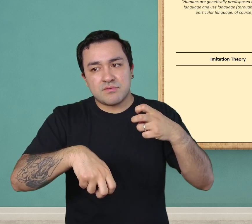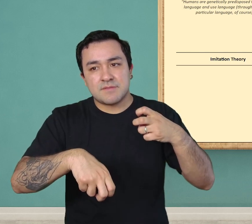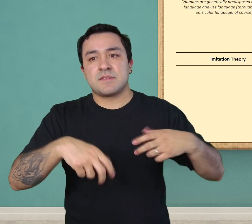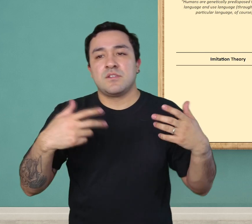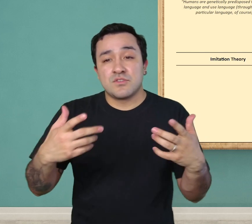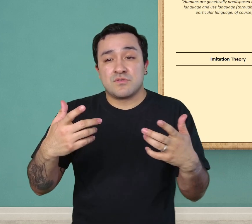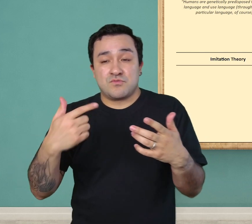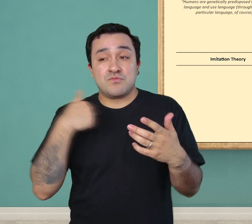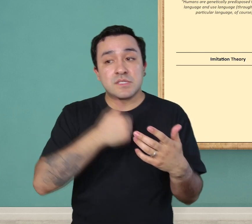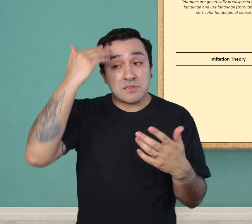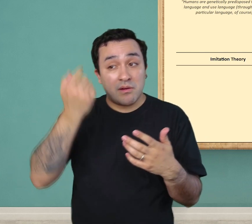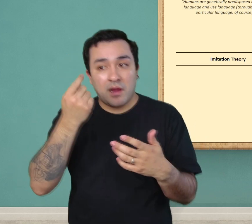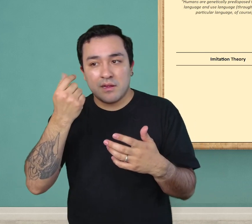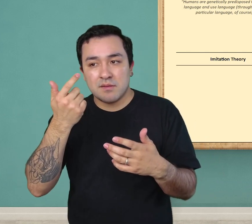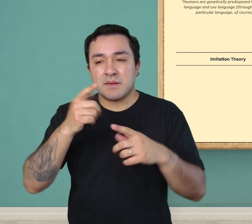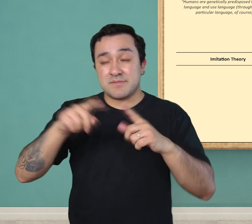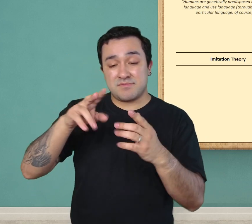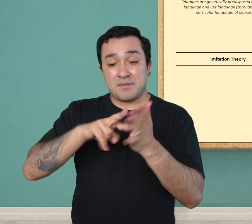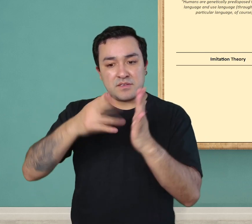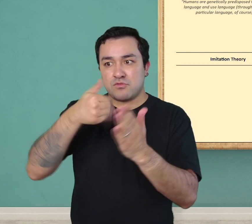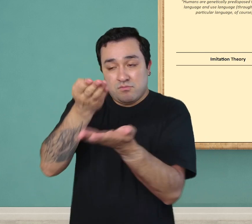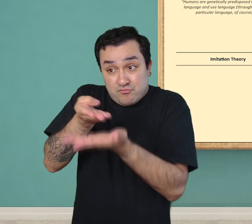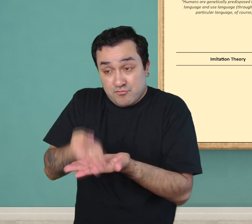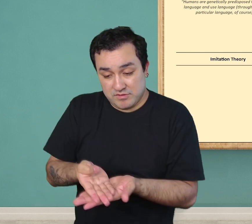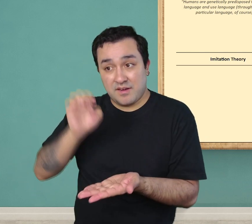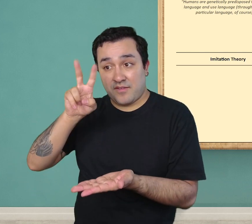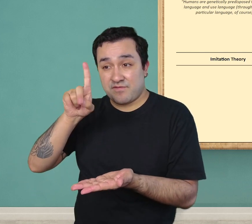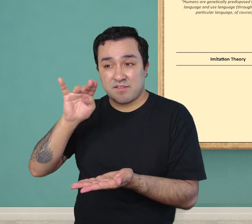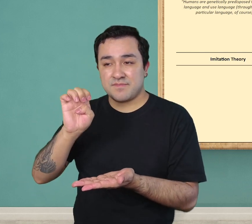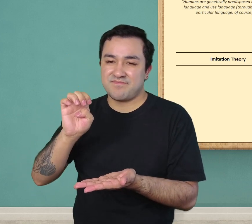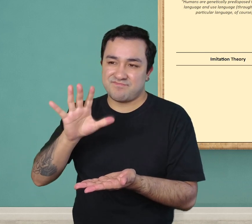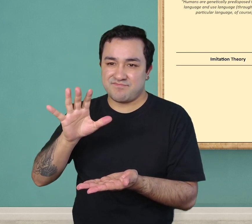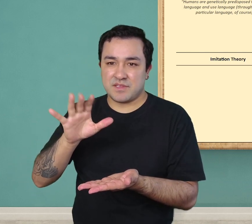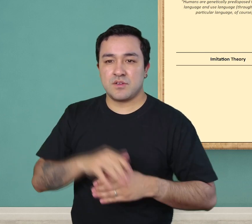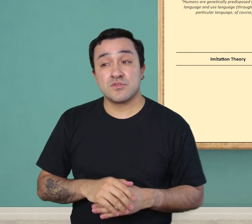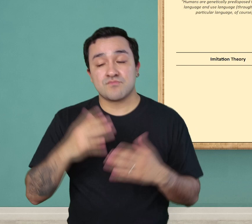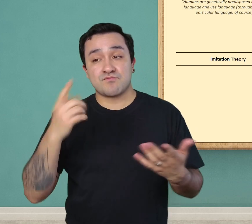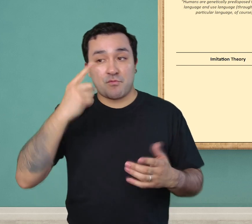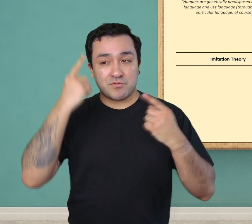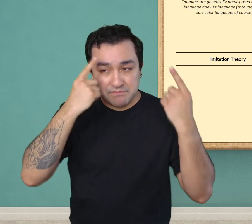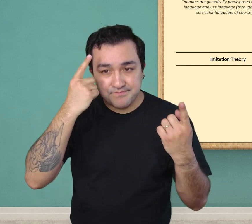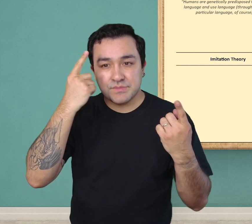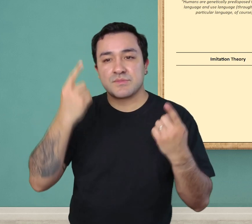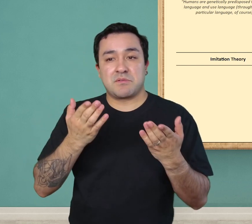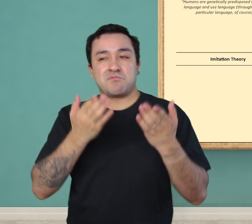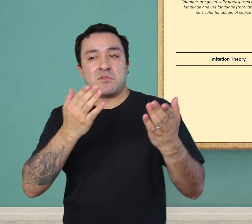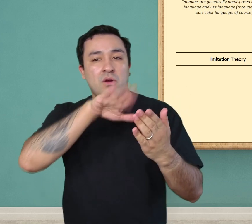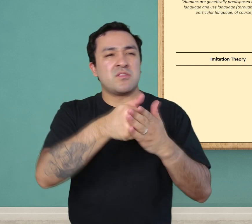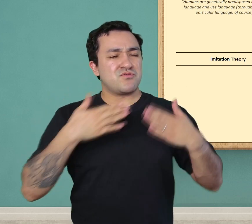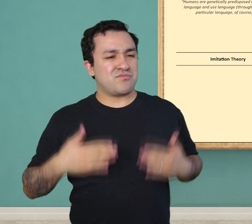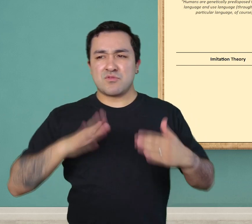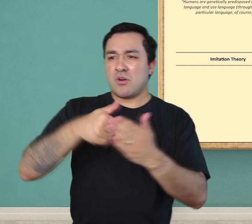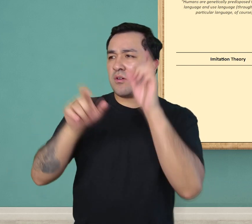the limitations of technology, researchers have limited ways to be able to scan the human brain to watch the language acquisition